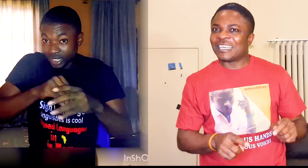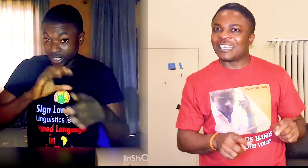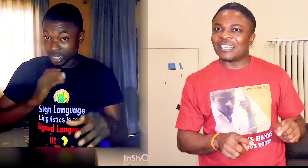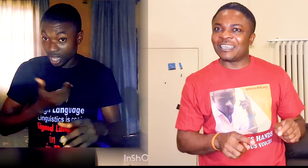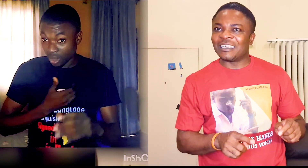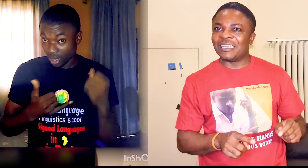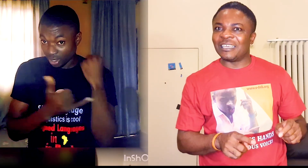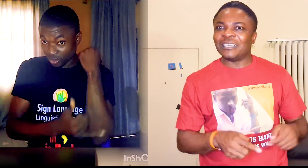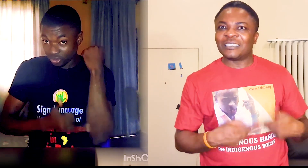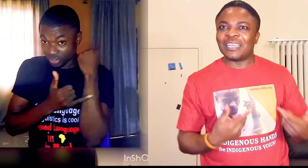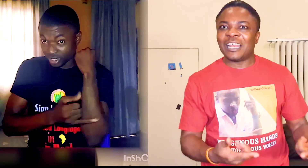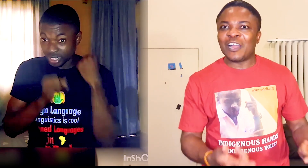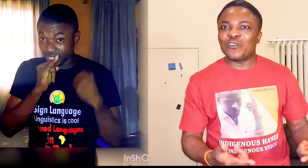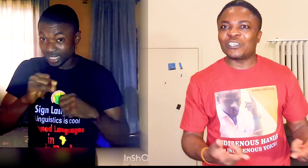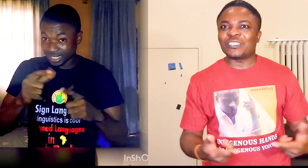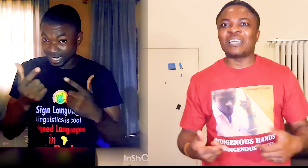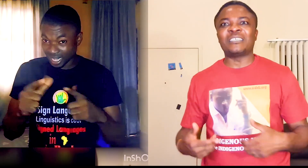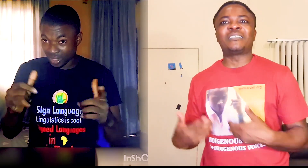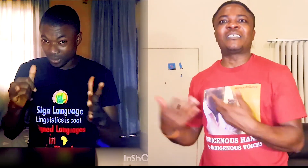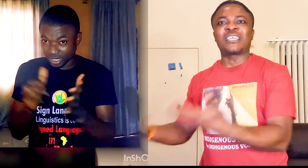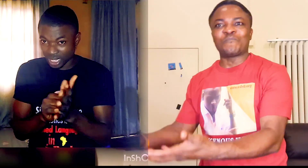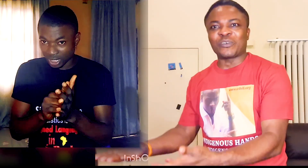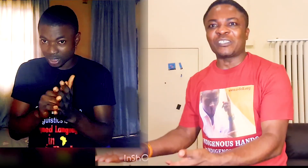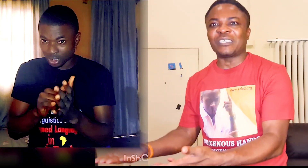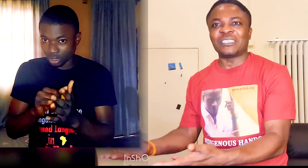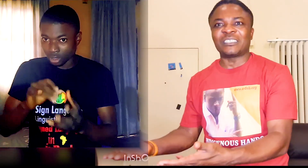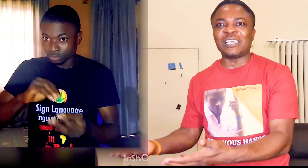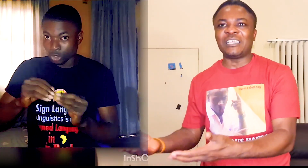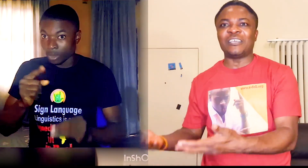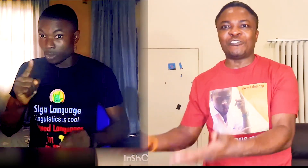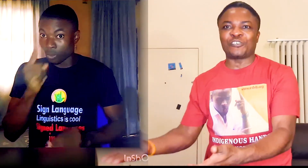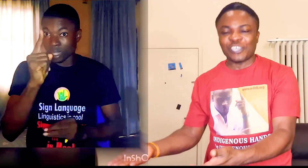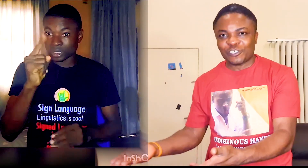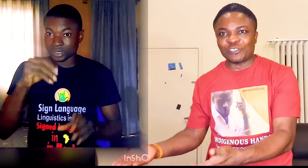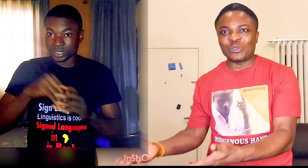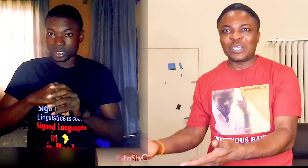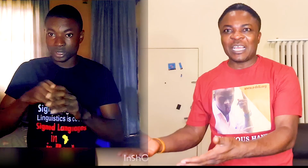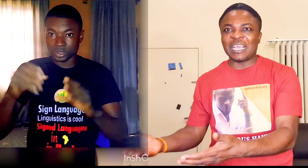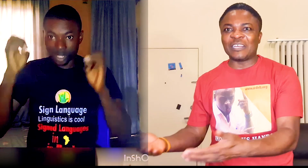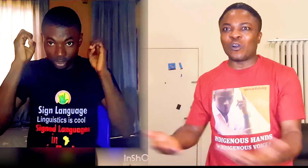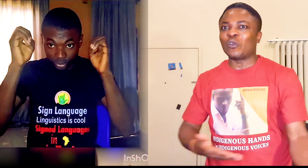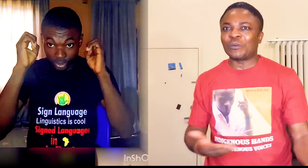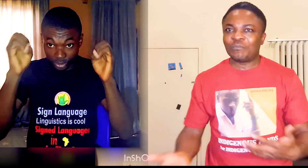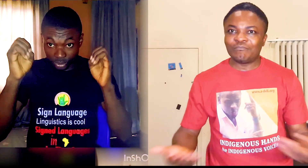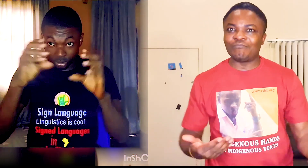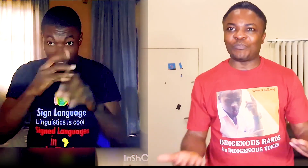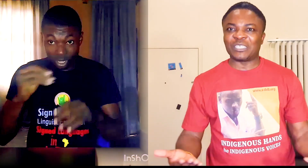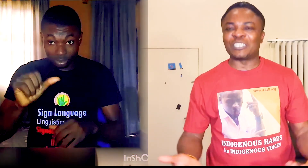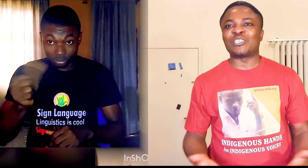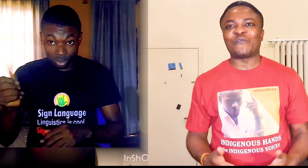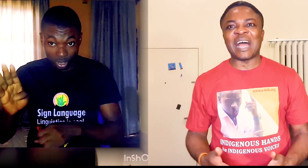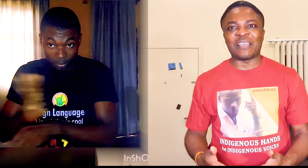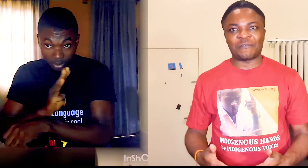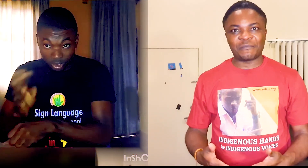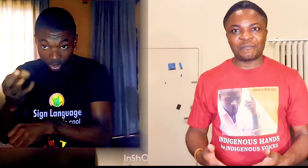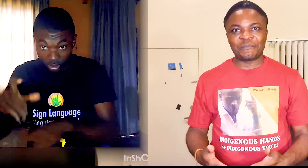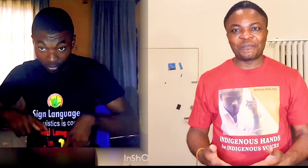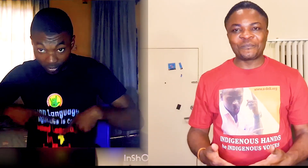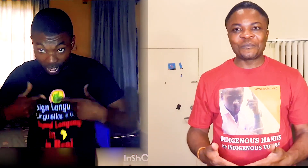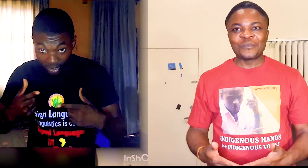ours is a language that is taking precedence in education and other businesses of